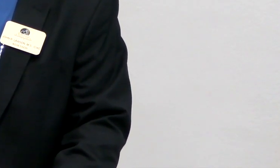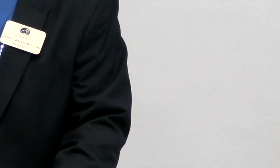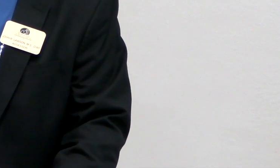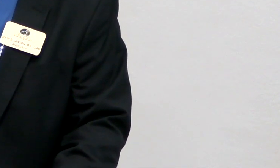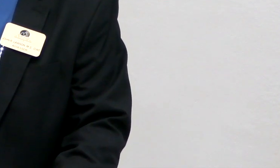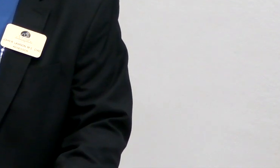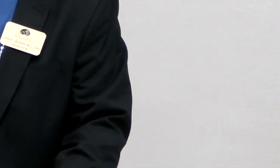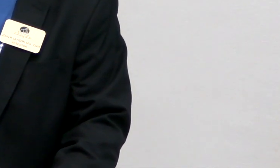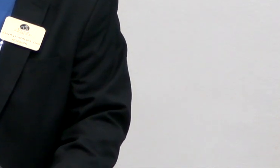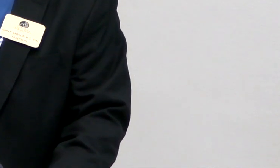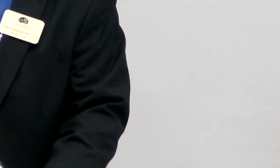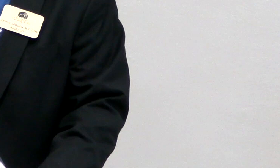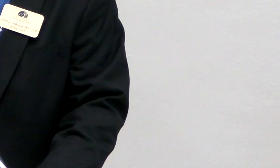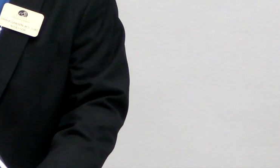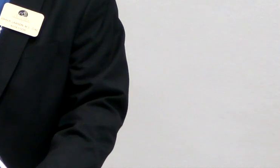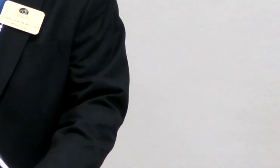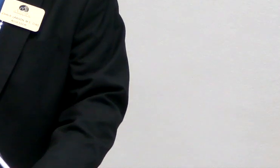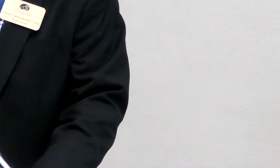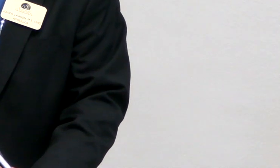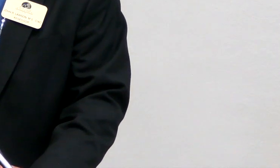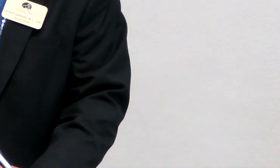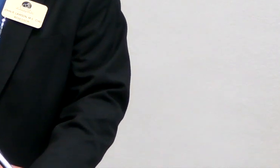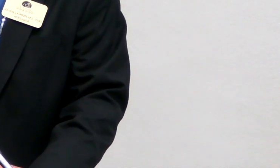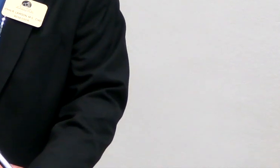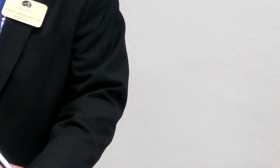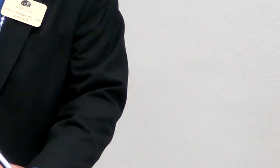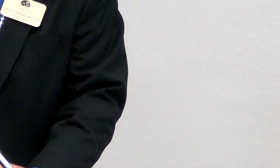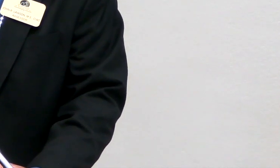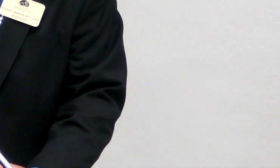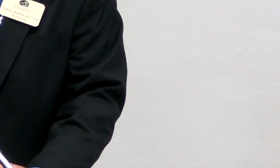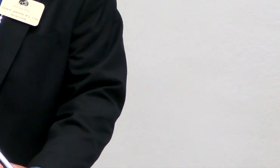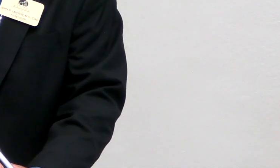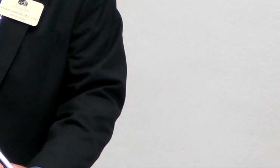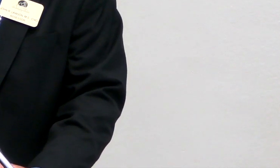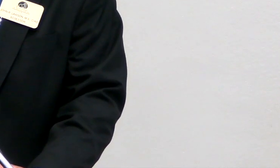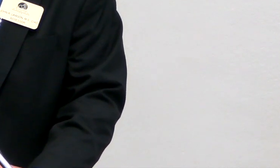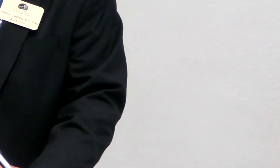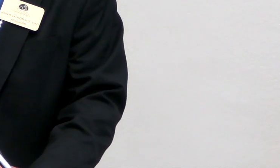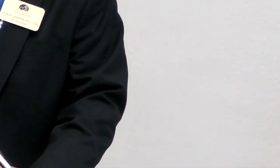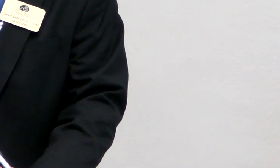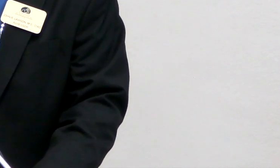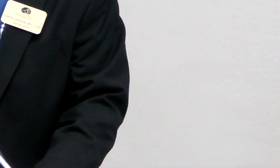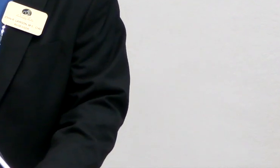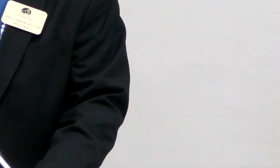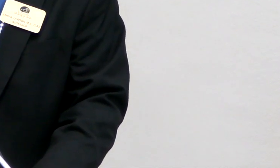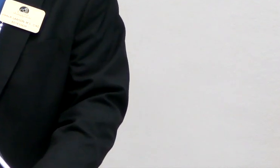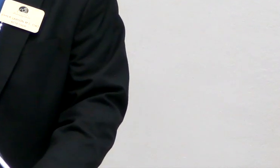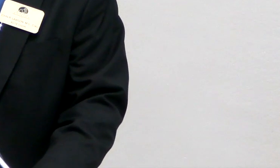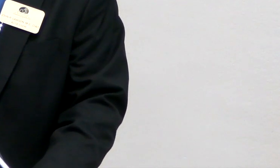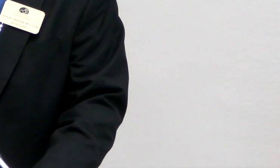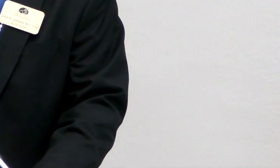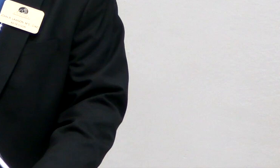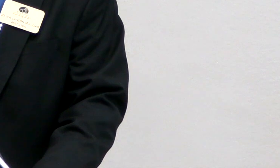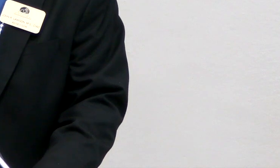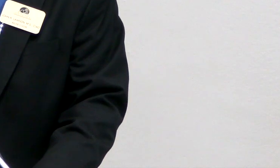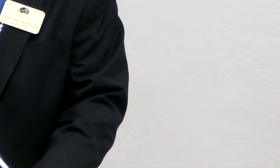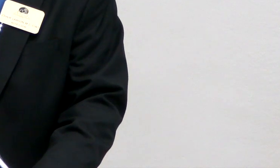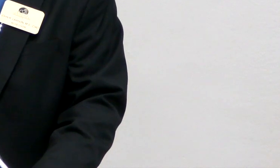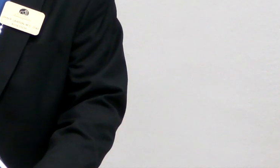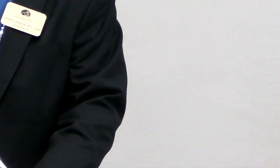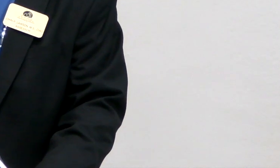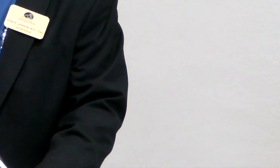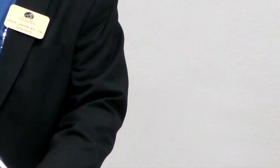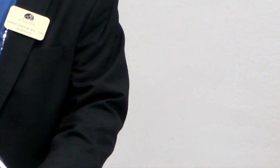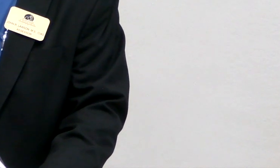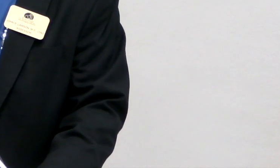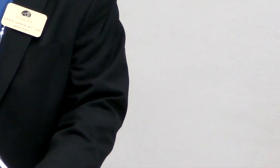My office actually does everything that an attorney can do for you. However, I don't ever say